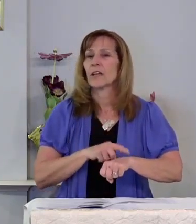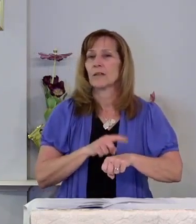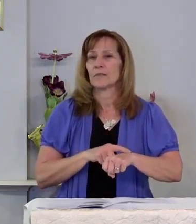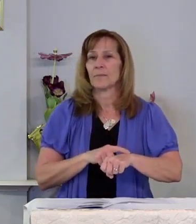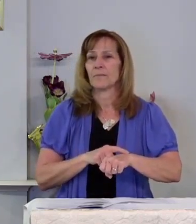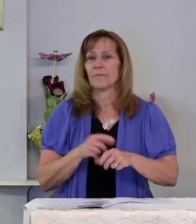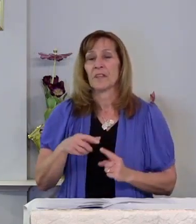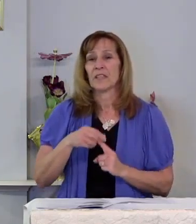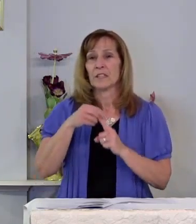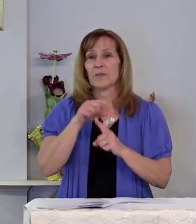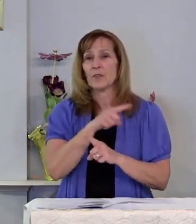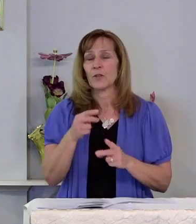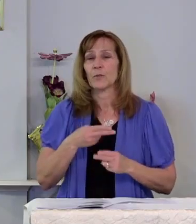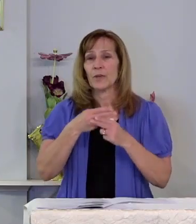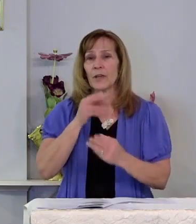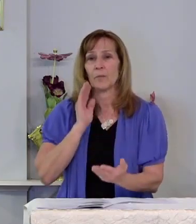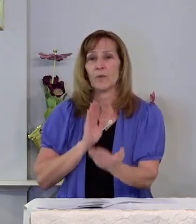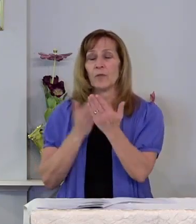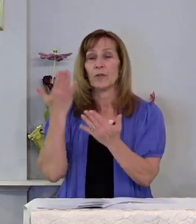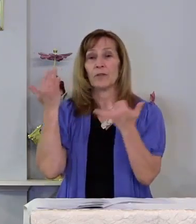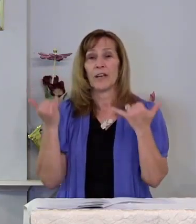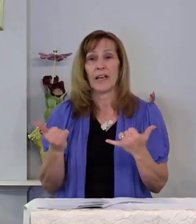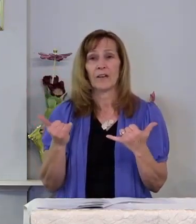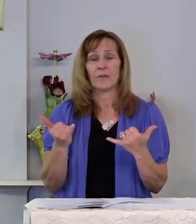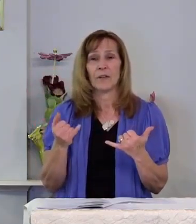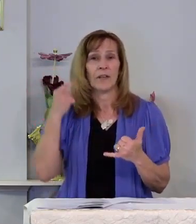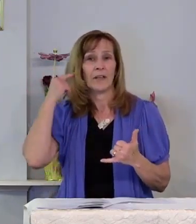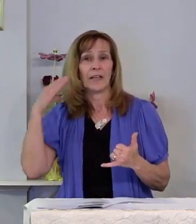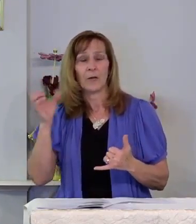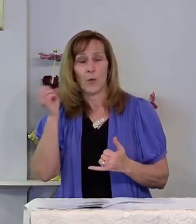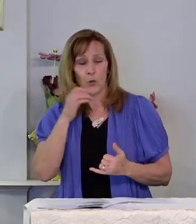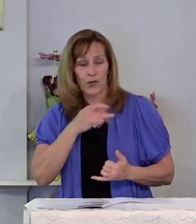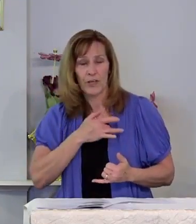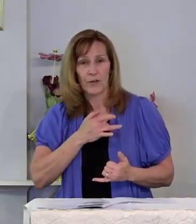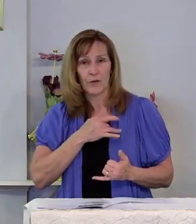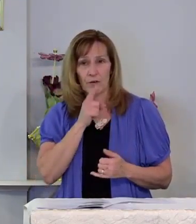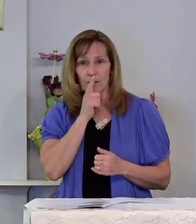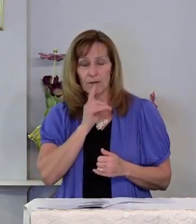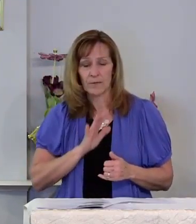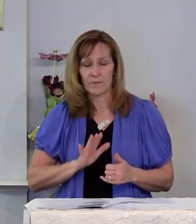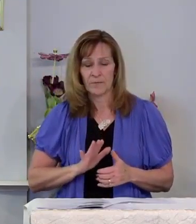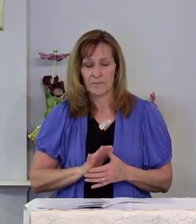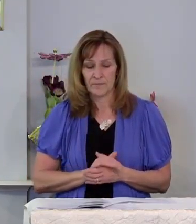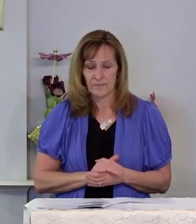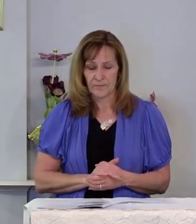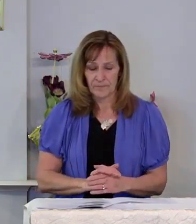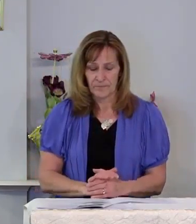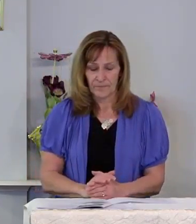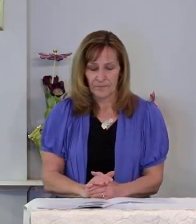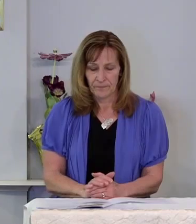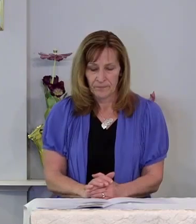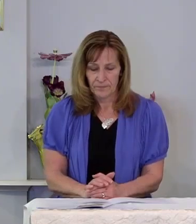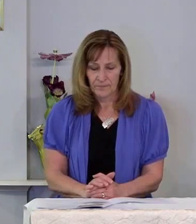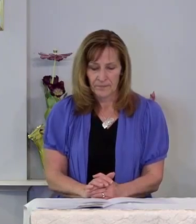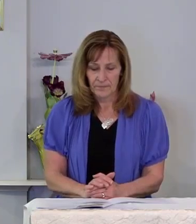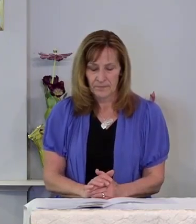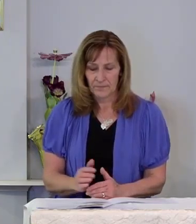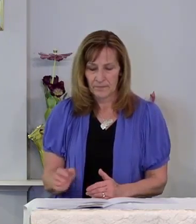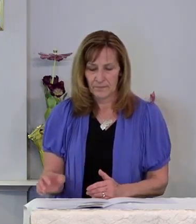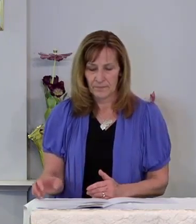organizations to foster peace in the world. Hear us, O God. Your mercy is